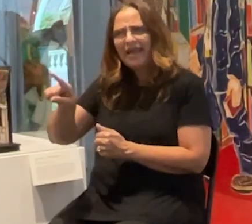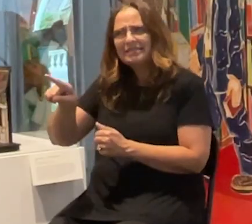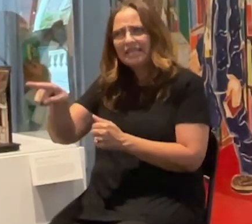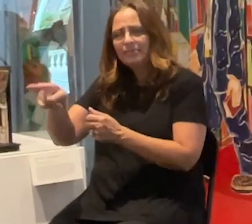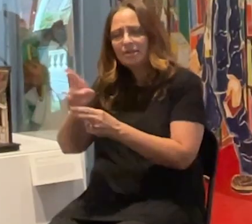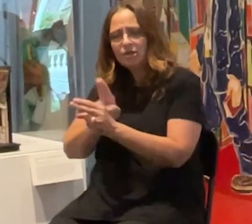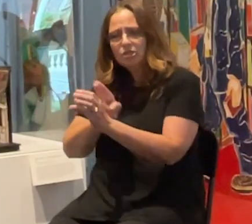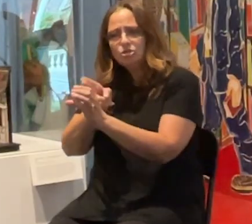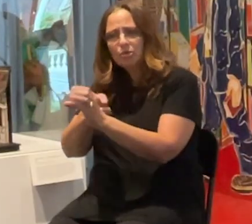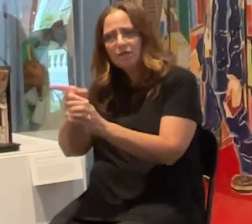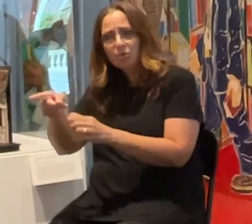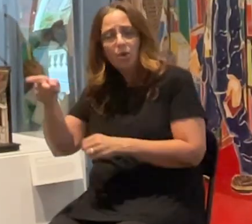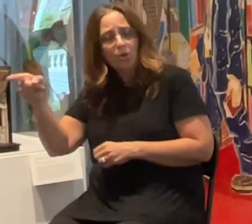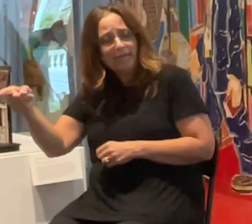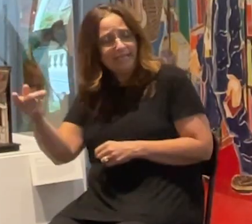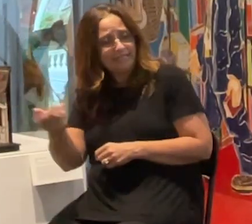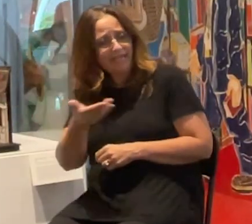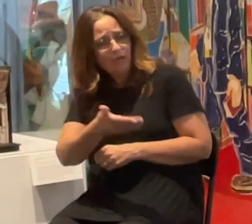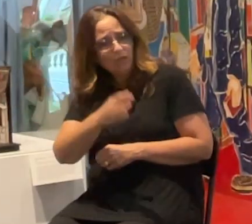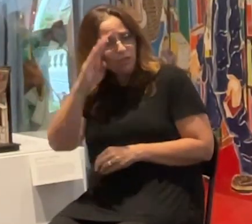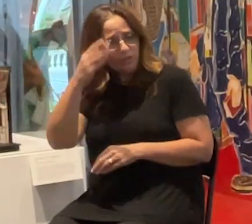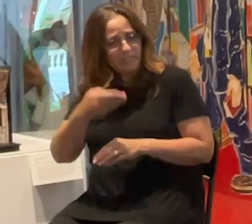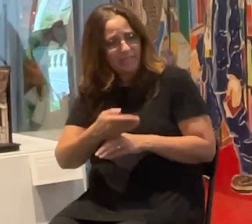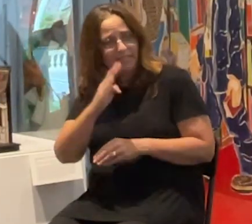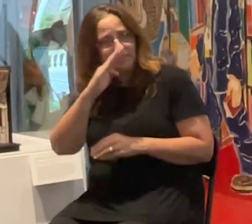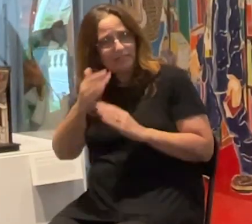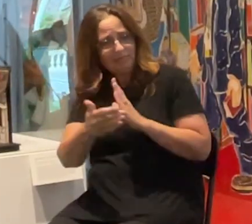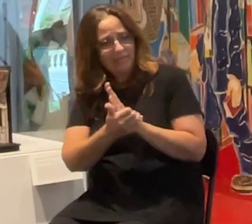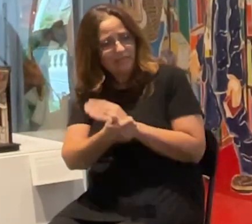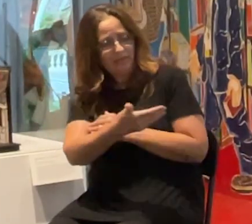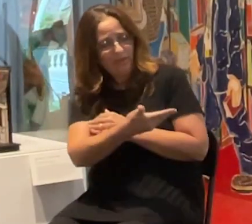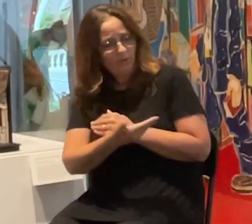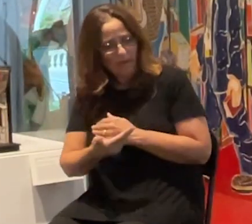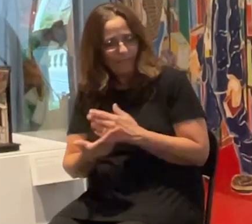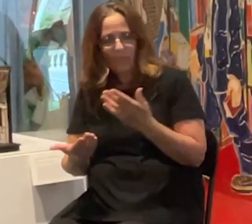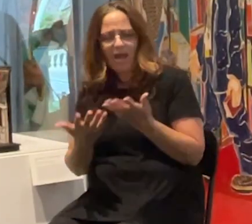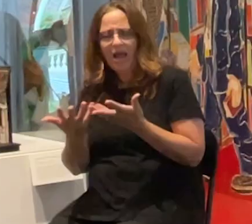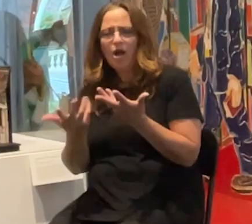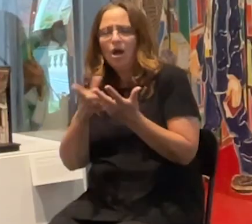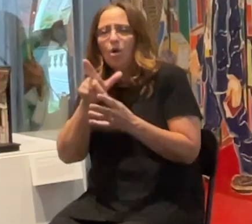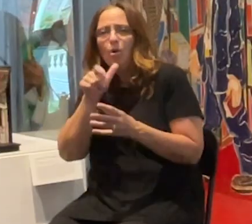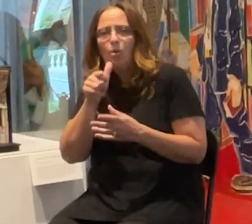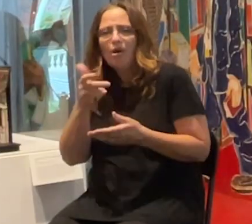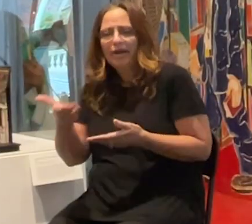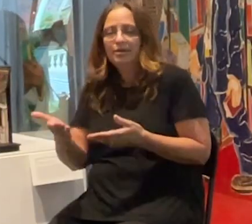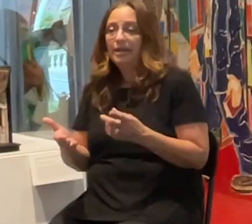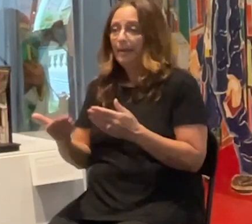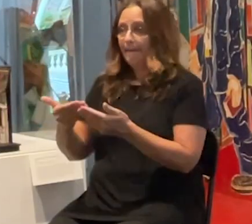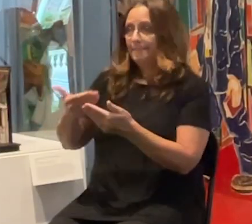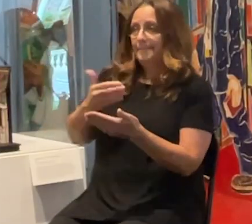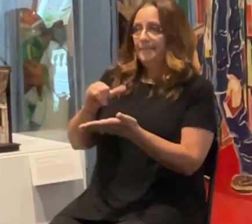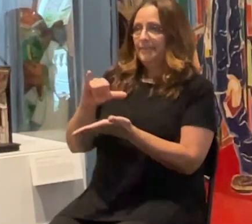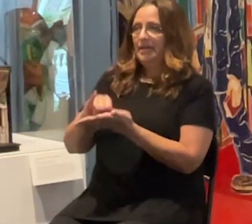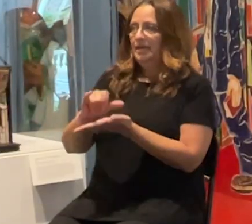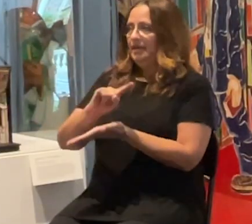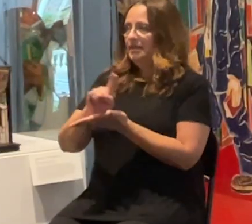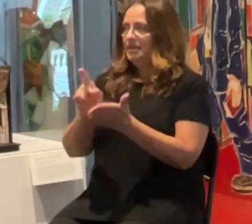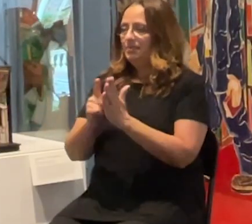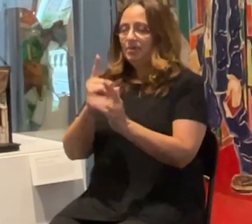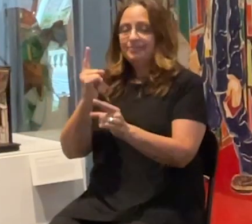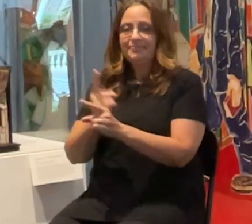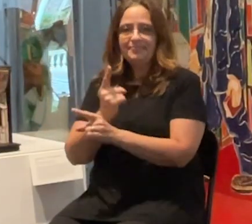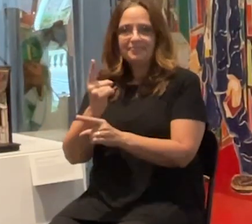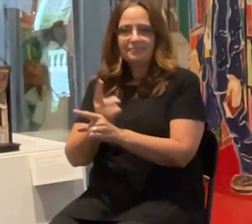you? Or he was like, oh, your son seems kind of artistic, like... Well, certainly even before that moment of